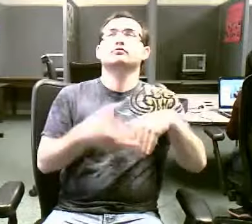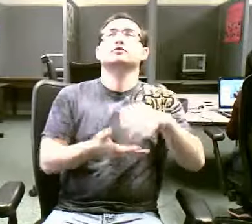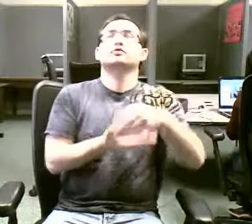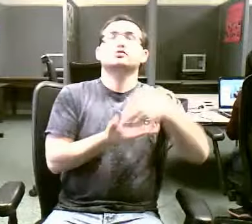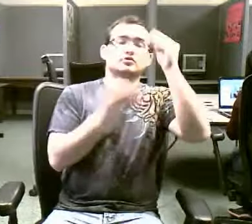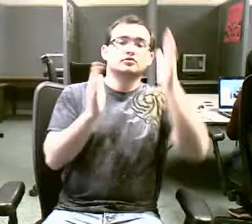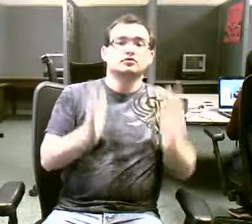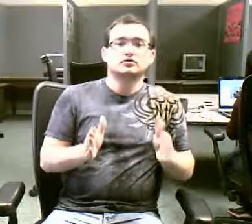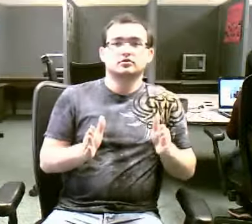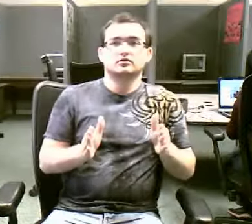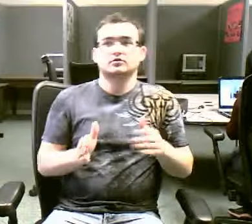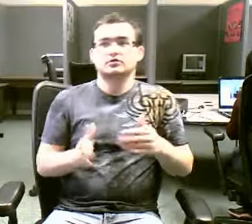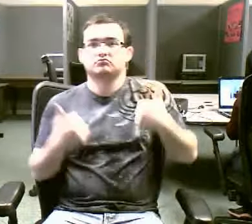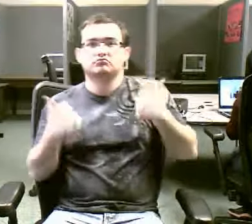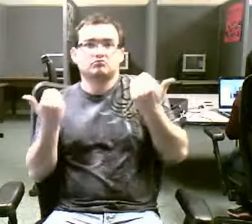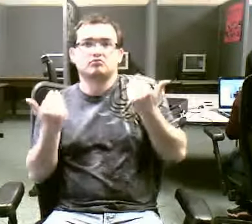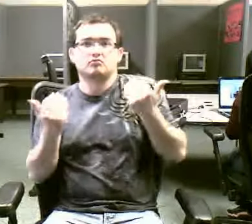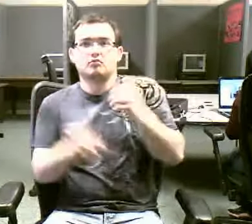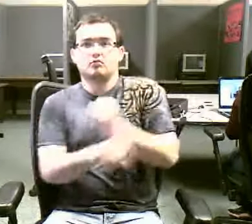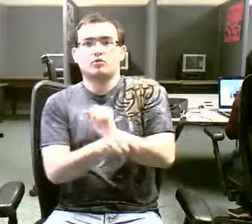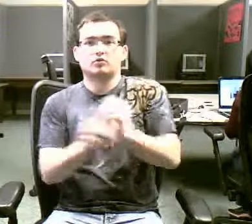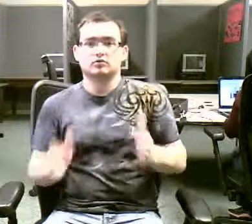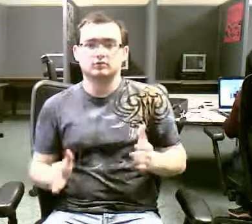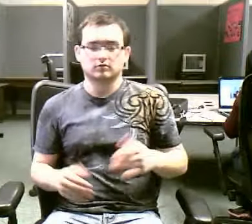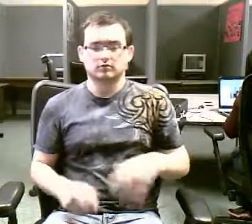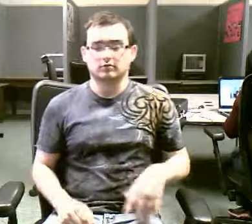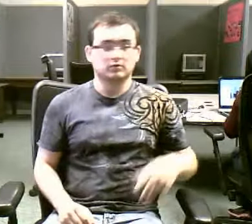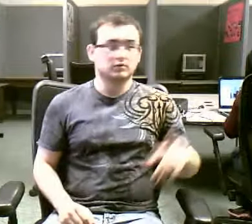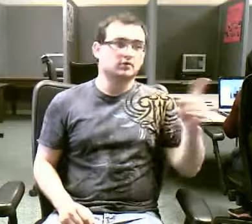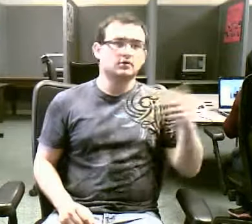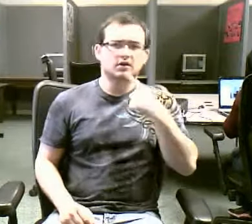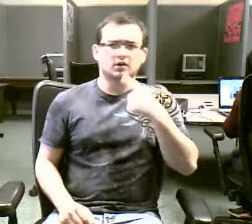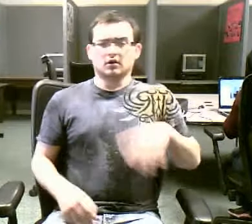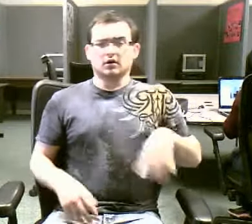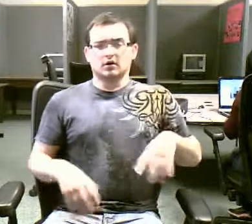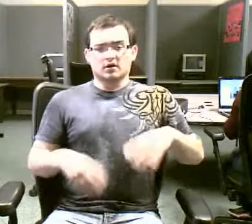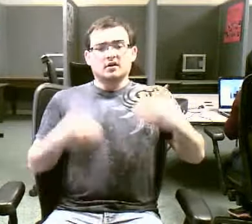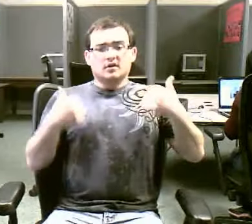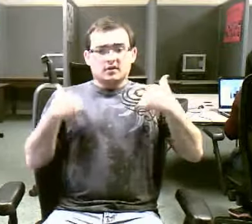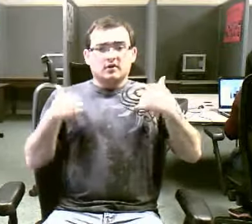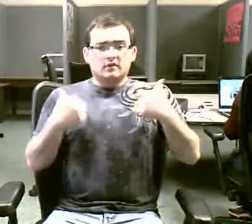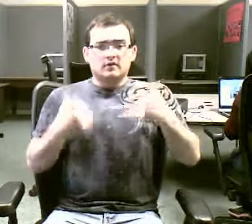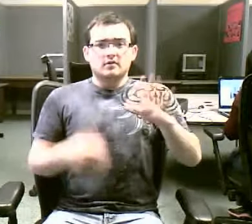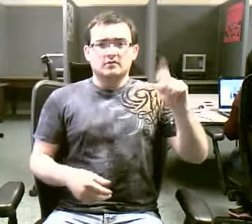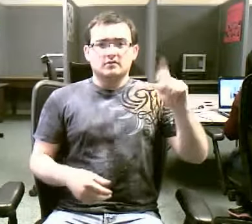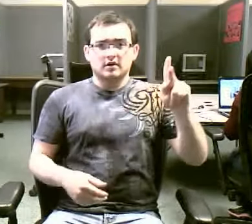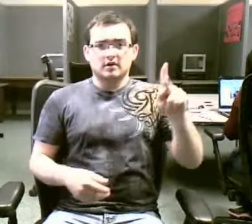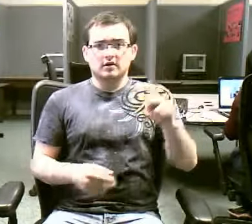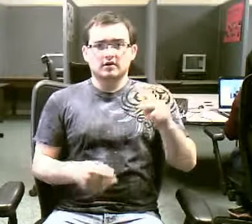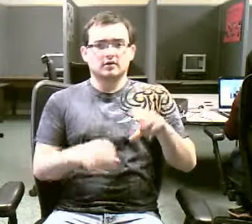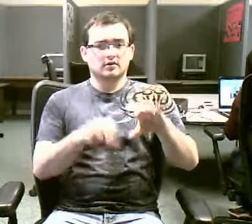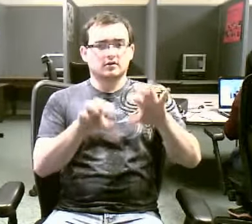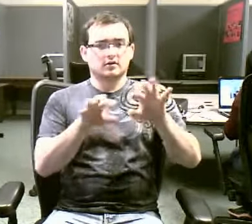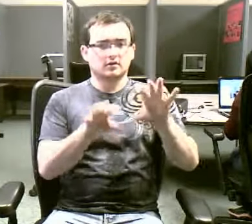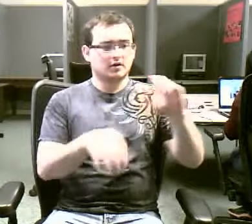Well, having a bank account and being able to take my wages from a job and take it straight to the bank definitely helped because whenever I would